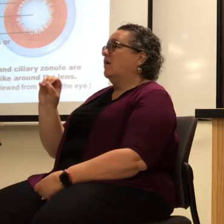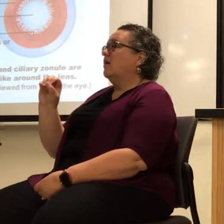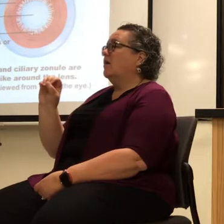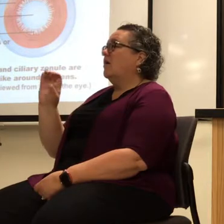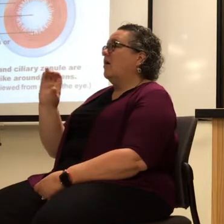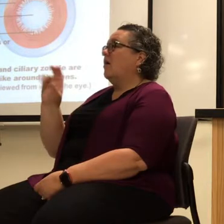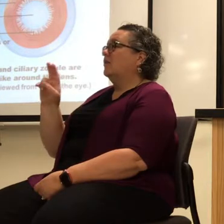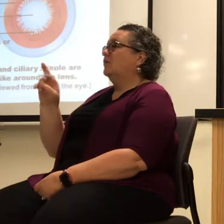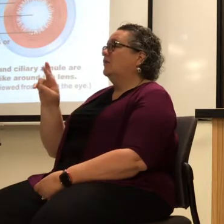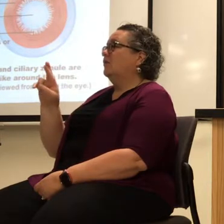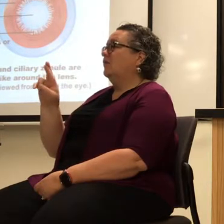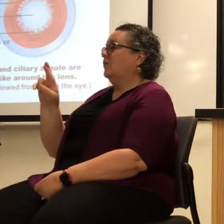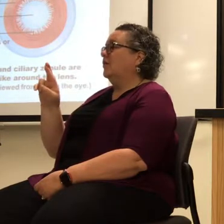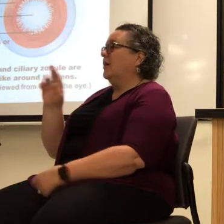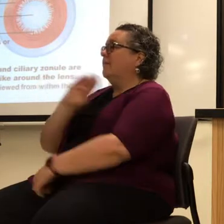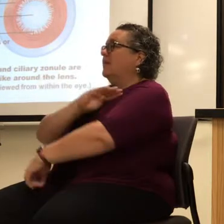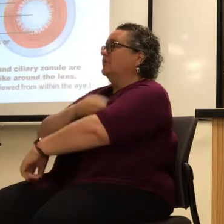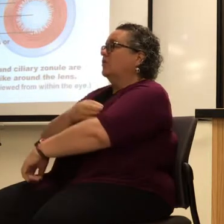smooth muscle,